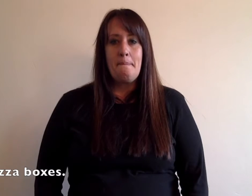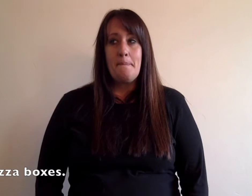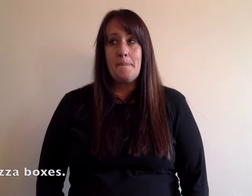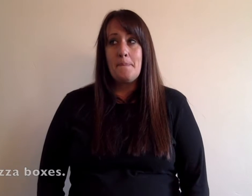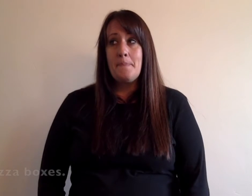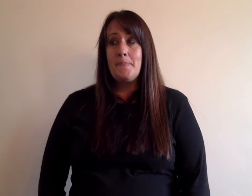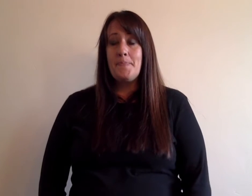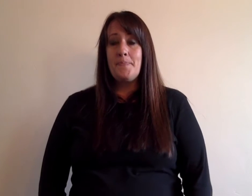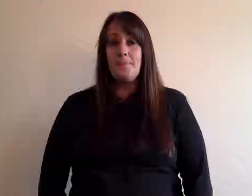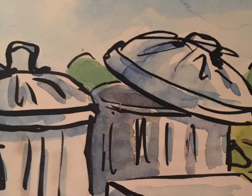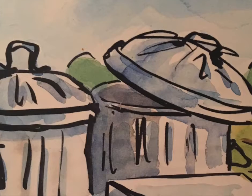boxes.